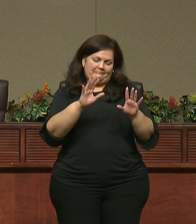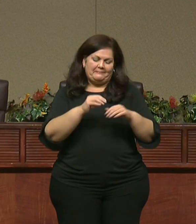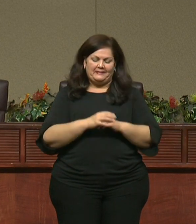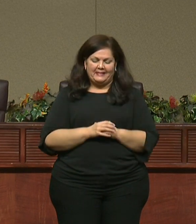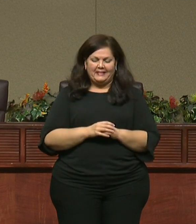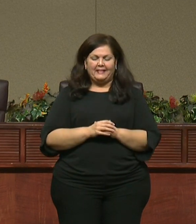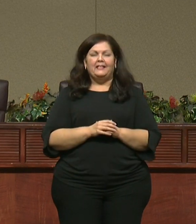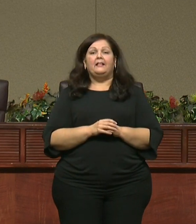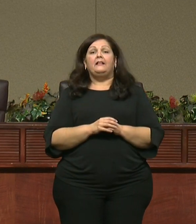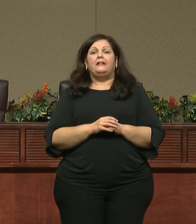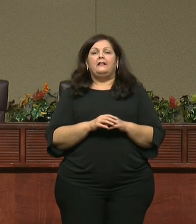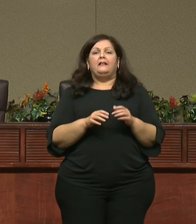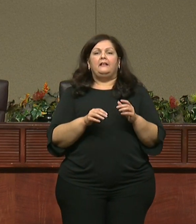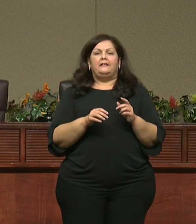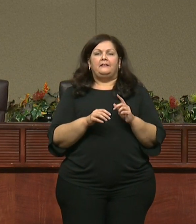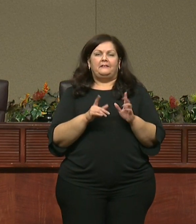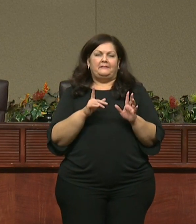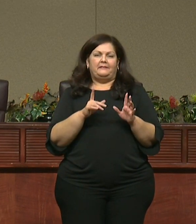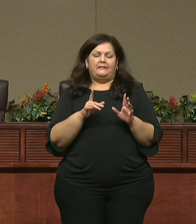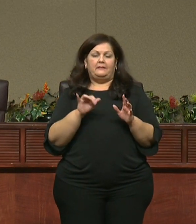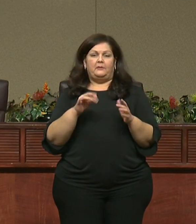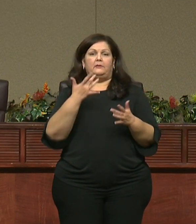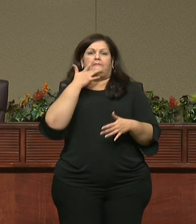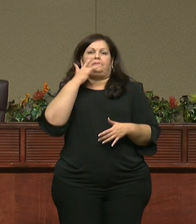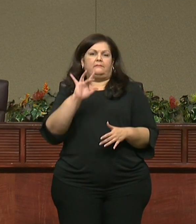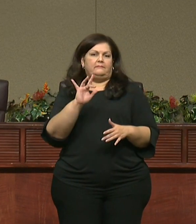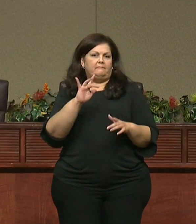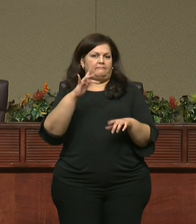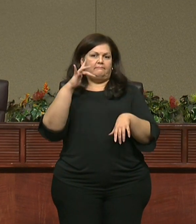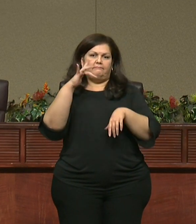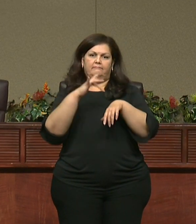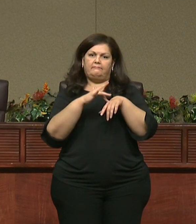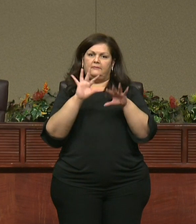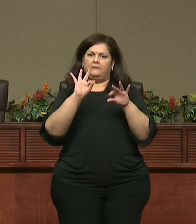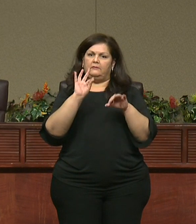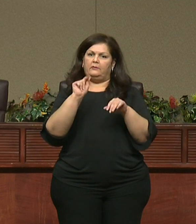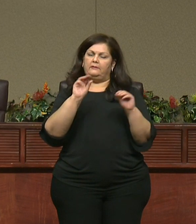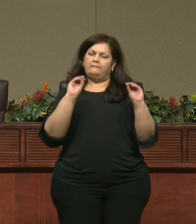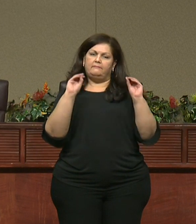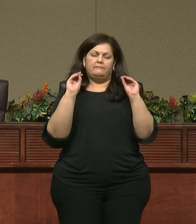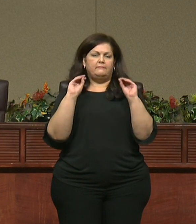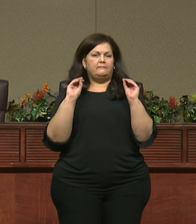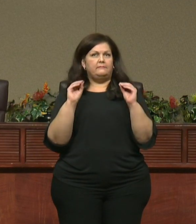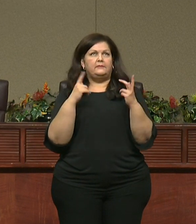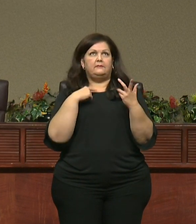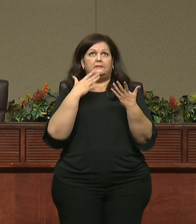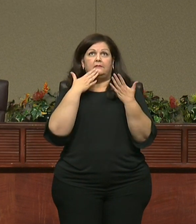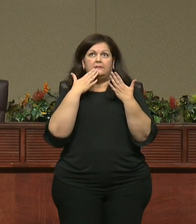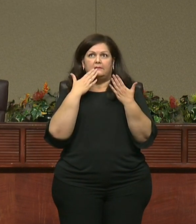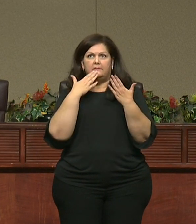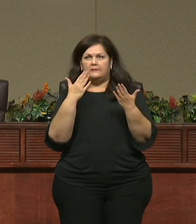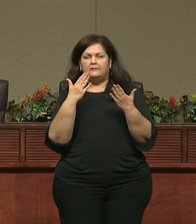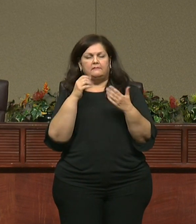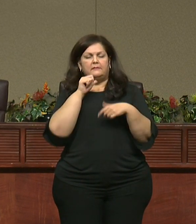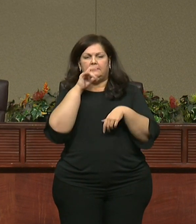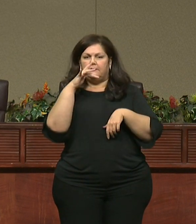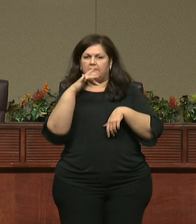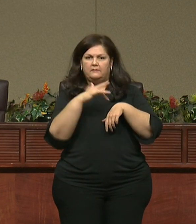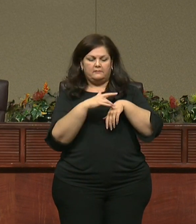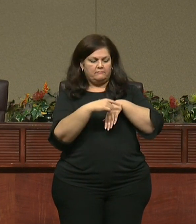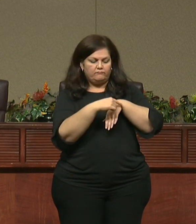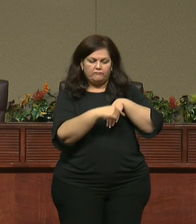know. But we were spared this weekend. We're all thankful for that, that it didn't make